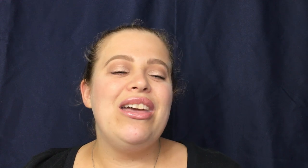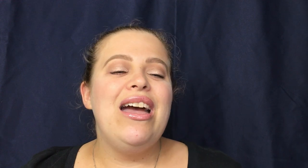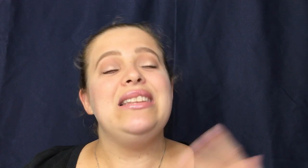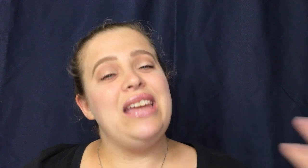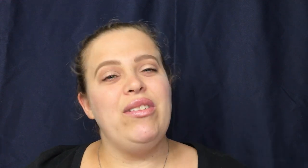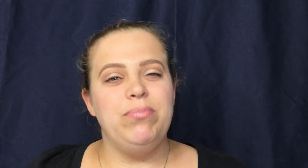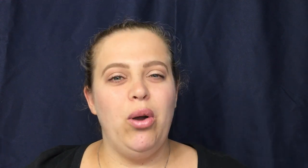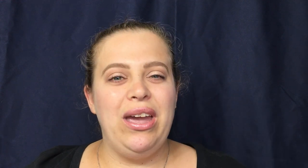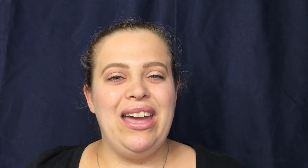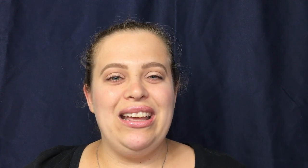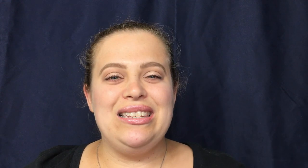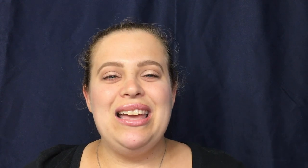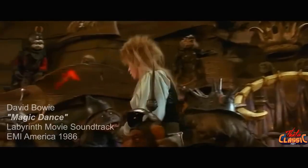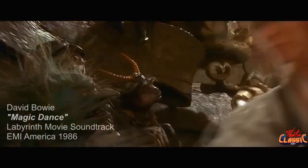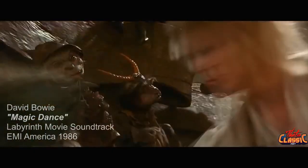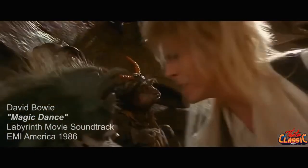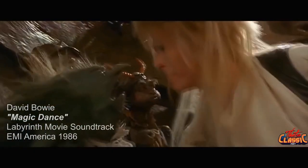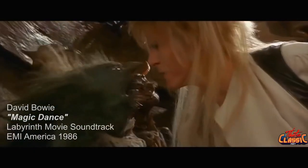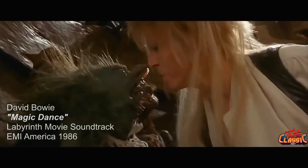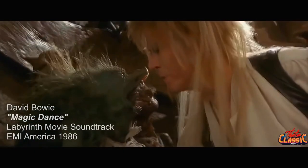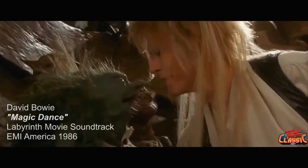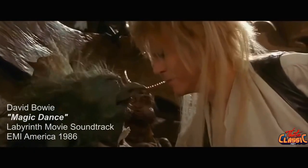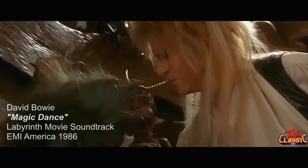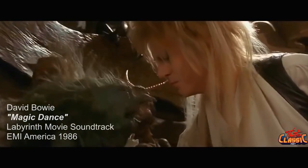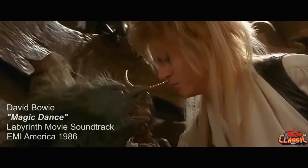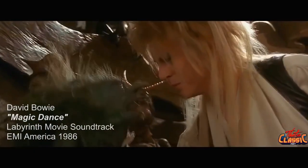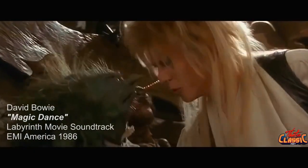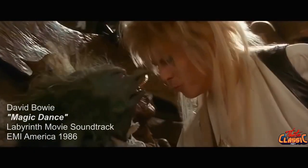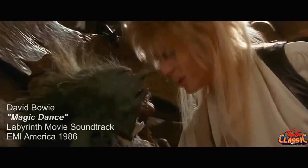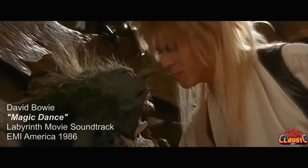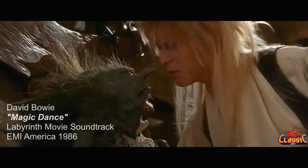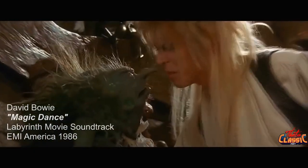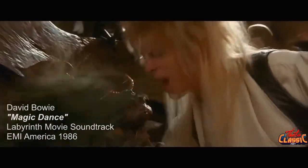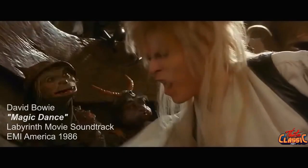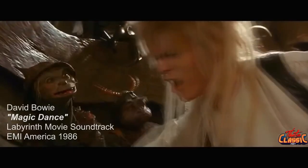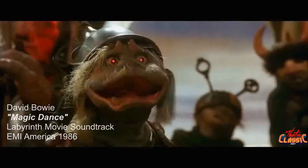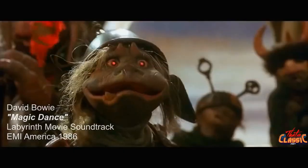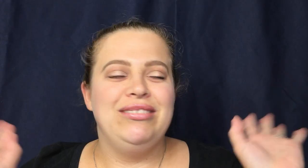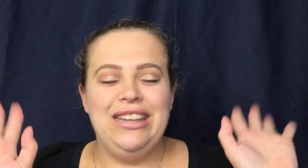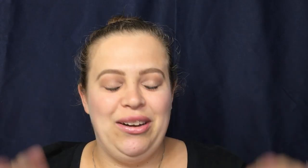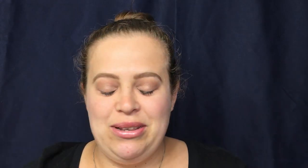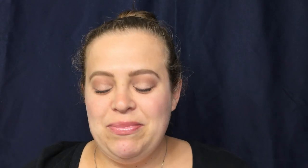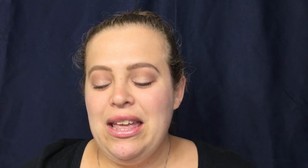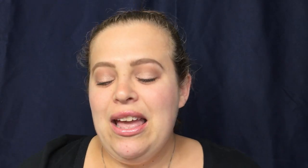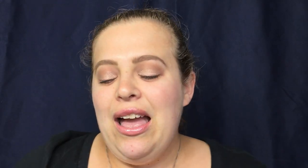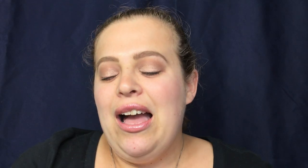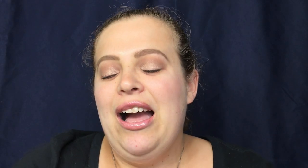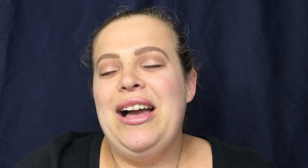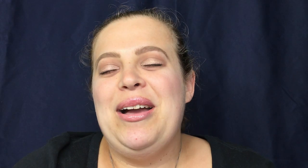It has David Bowie in it. You remind me of the babe with the power. Yeah, anyways,